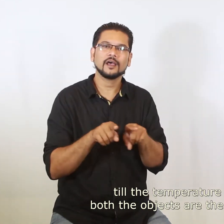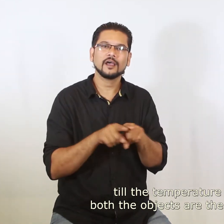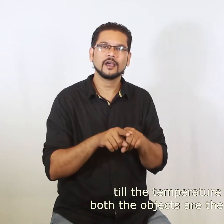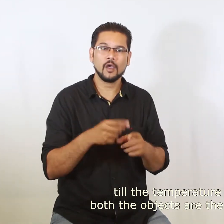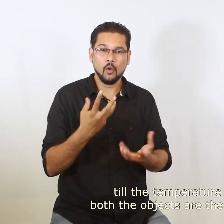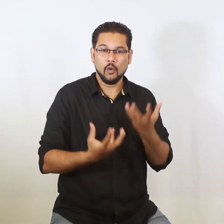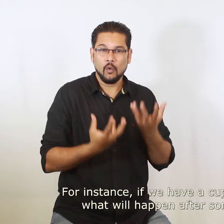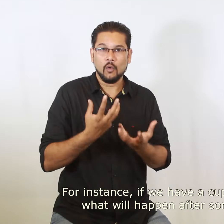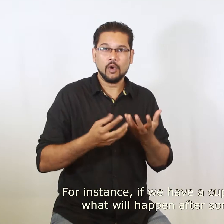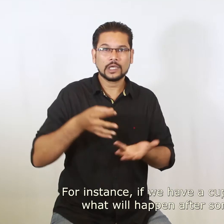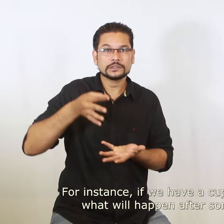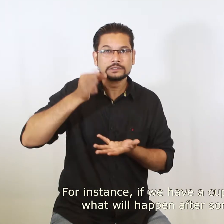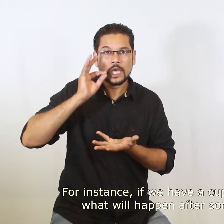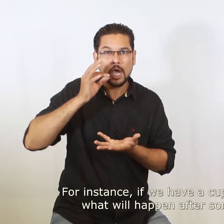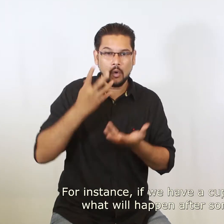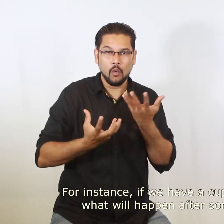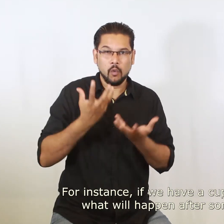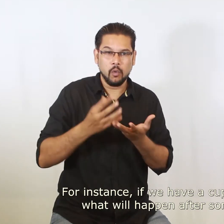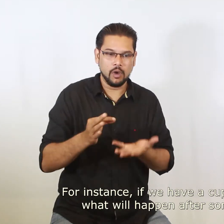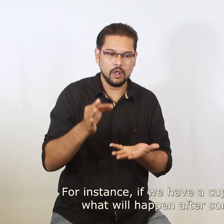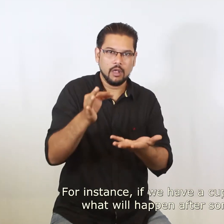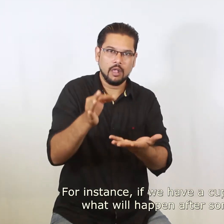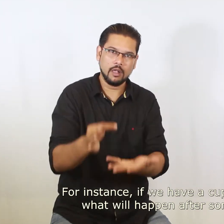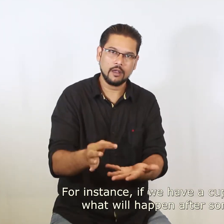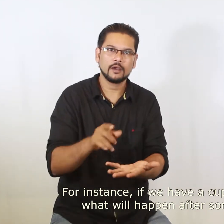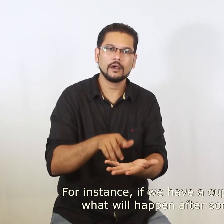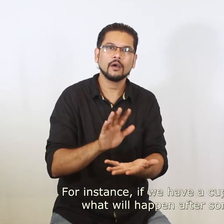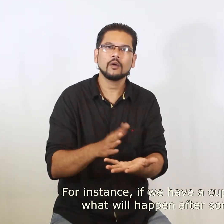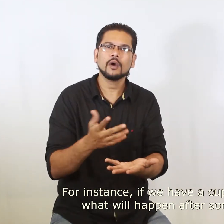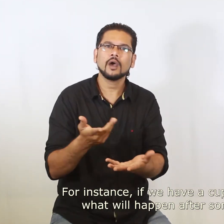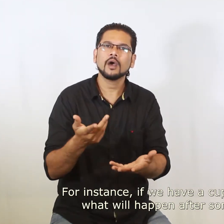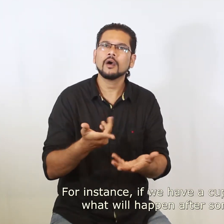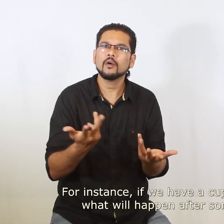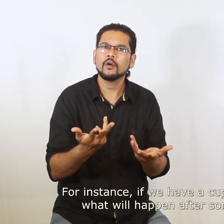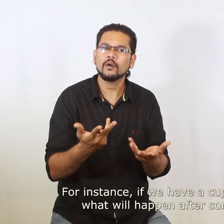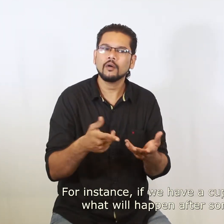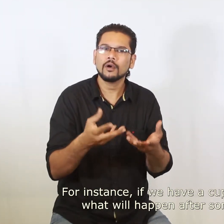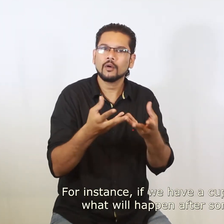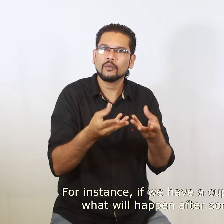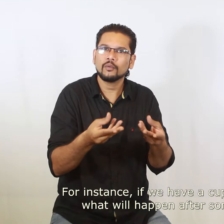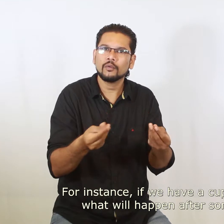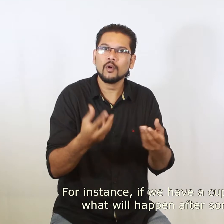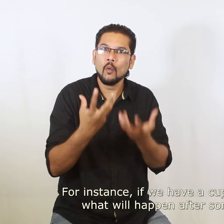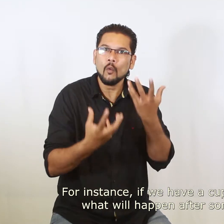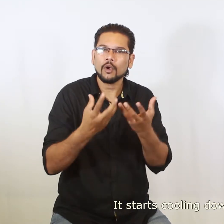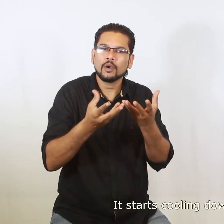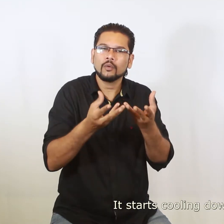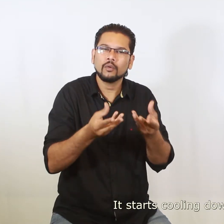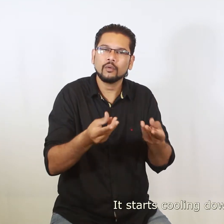For instance, if we have a cup of hot tea, what will happen after some time? It starts cooling